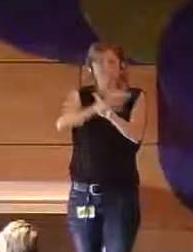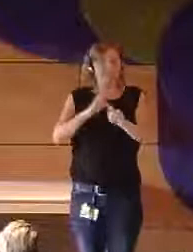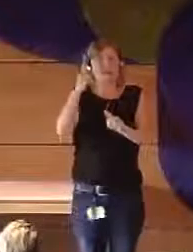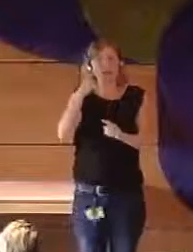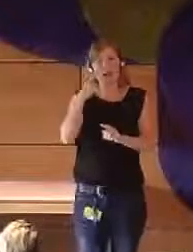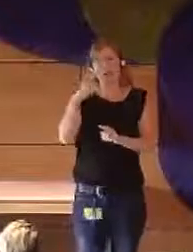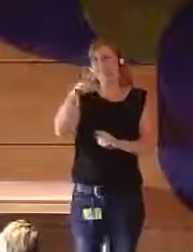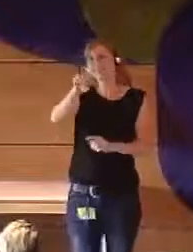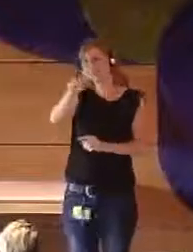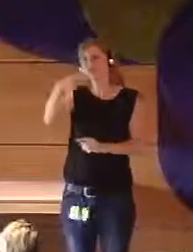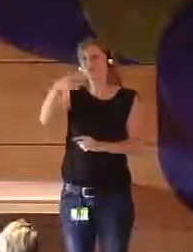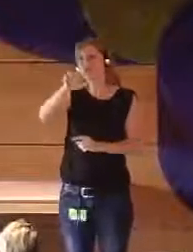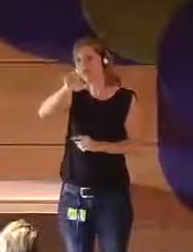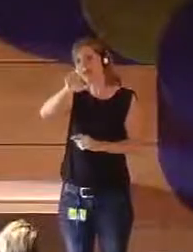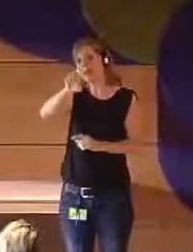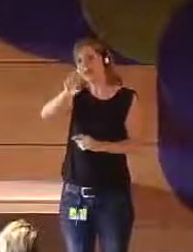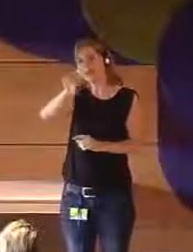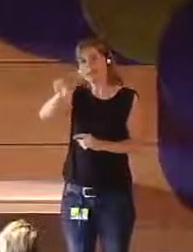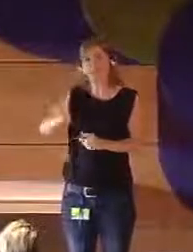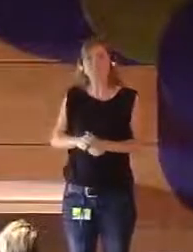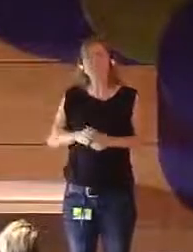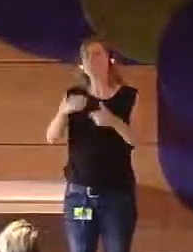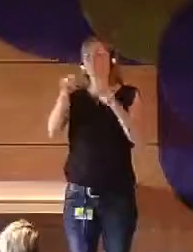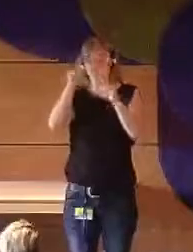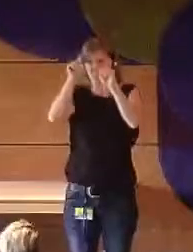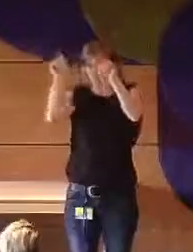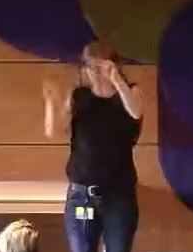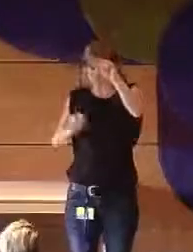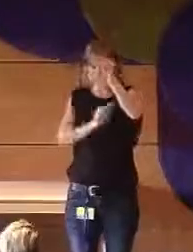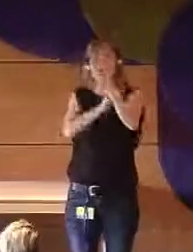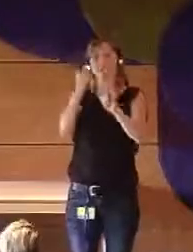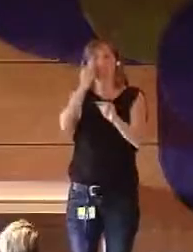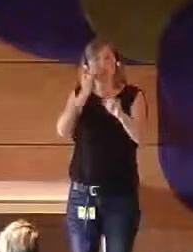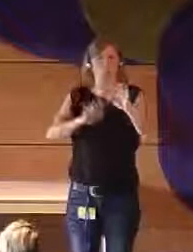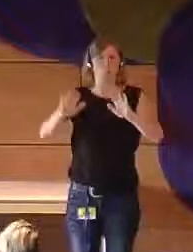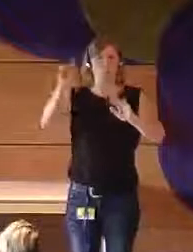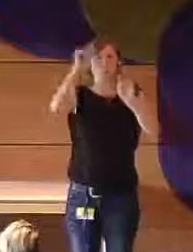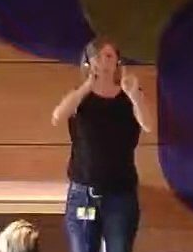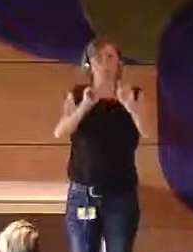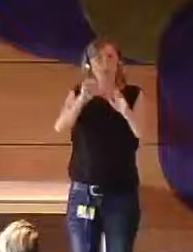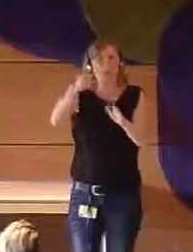farmland. Hold that thought with the shires, because I'll be asking some questions in a minute.